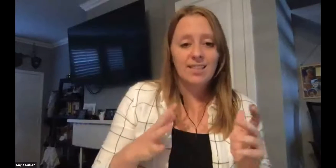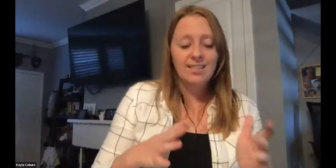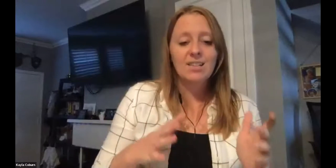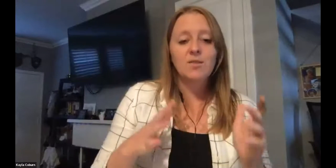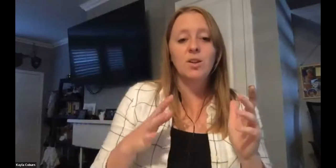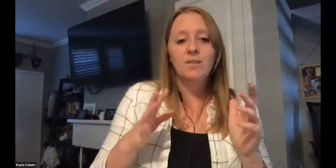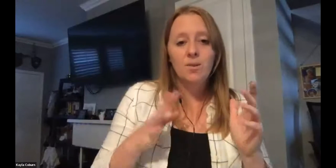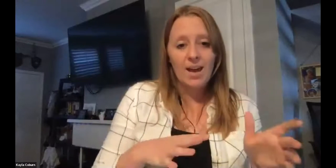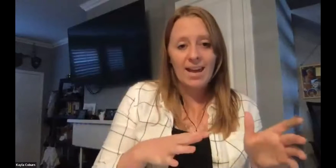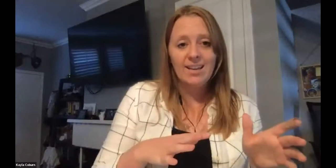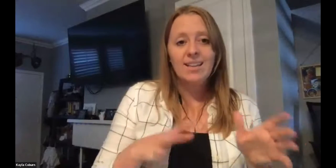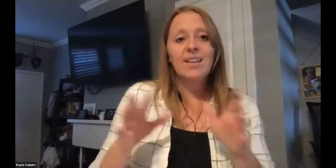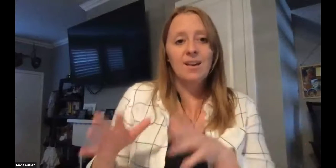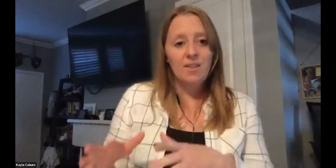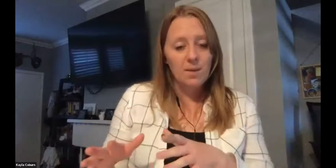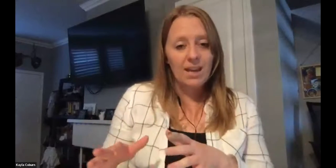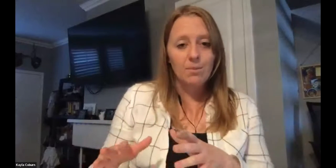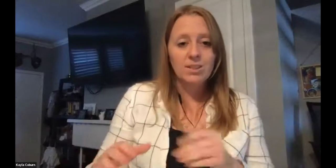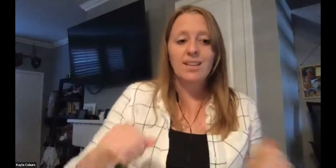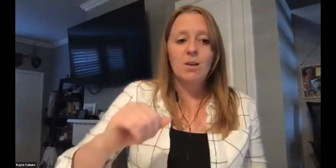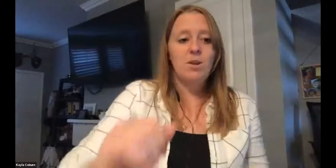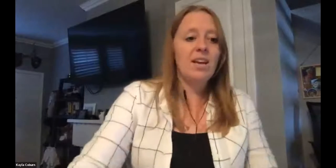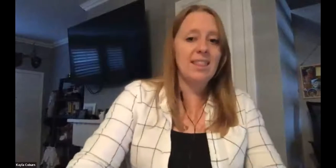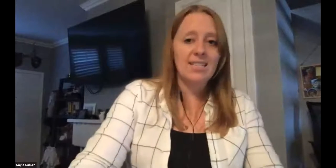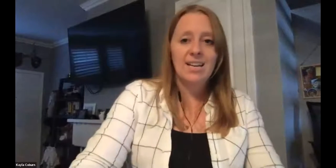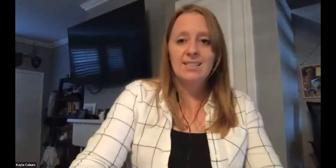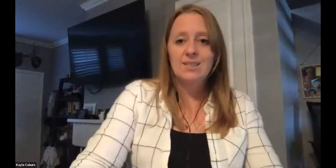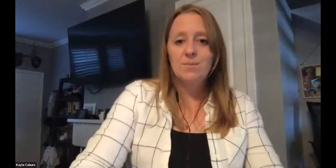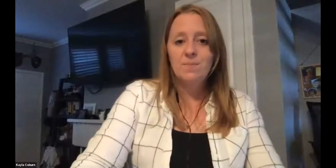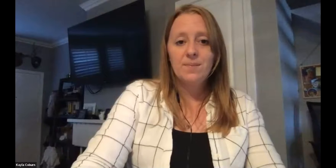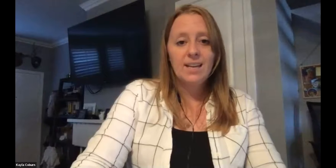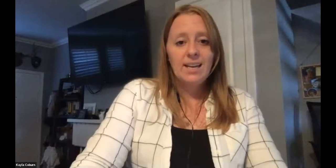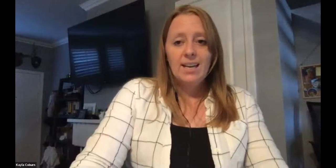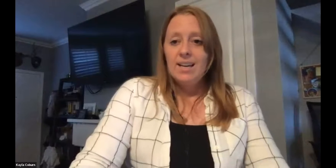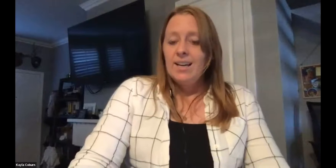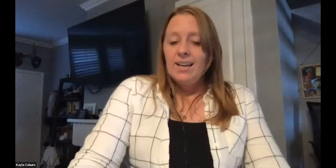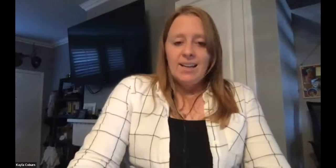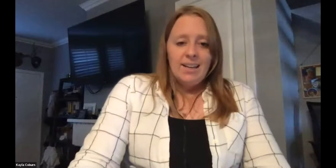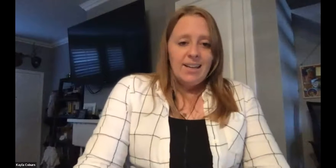a successful way of him being able to communicate that to us.